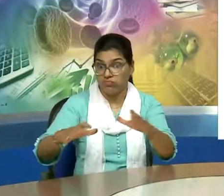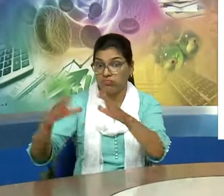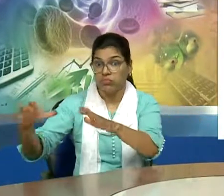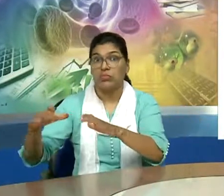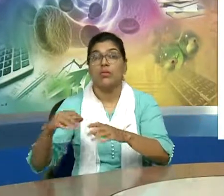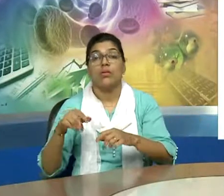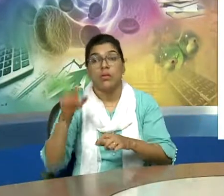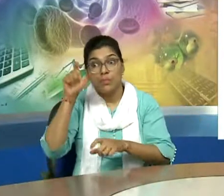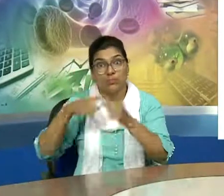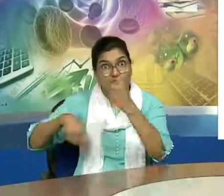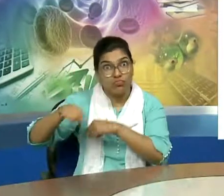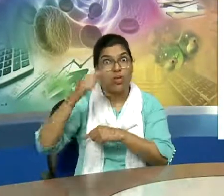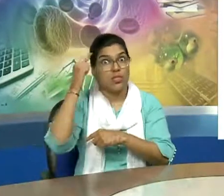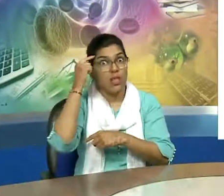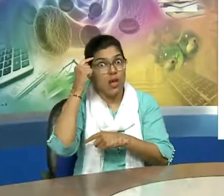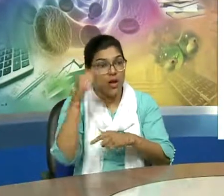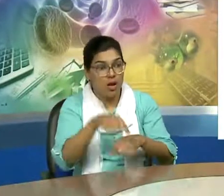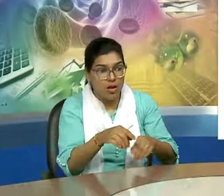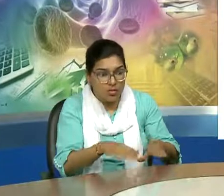So multi-cropping